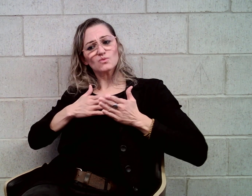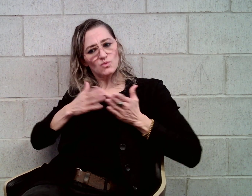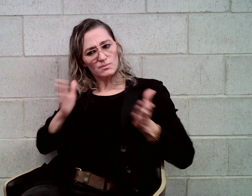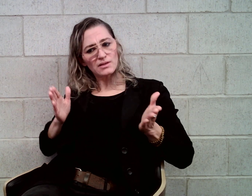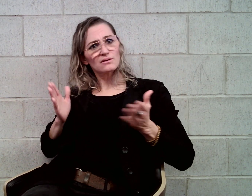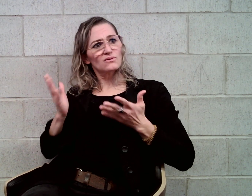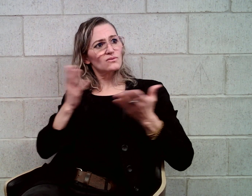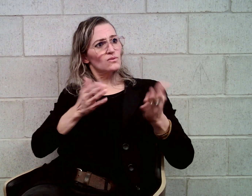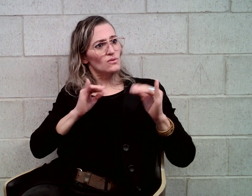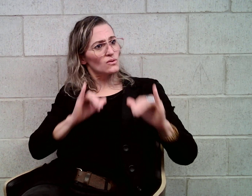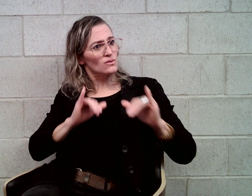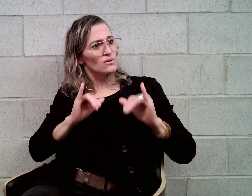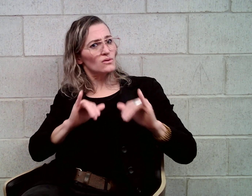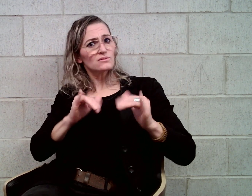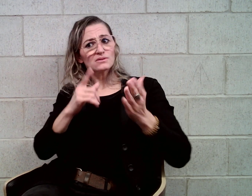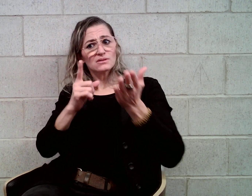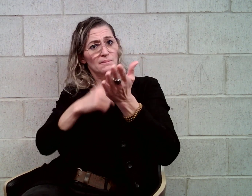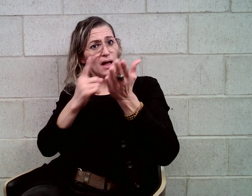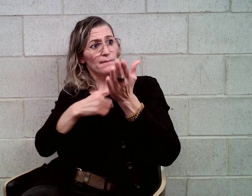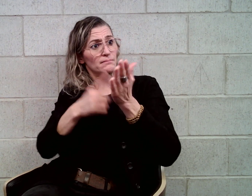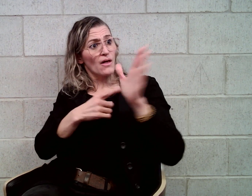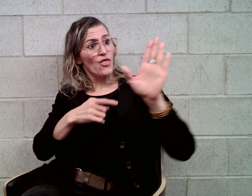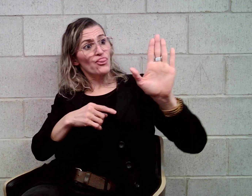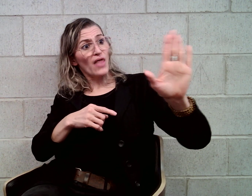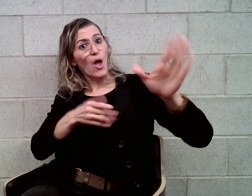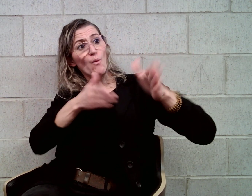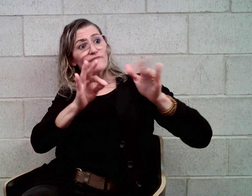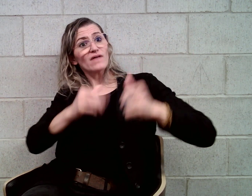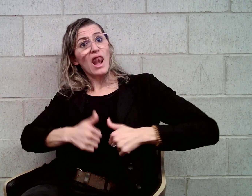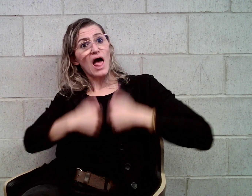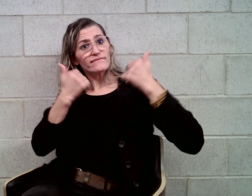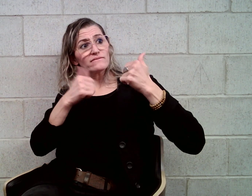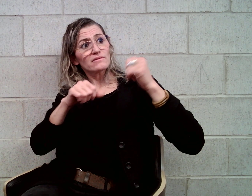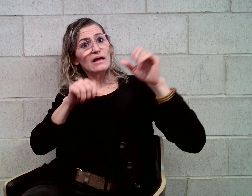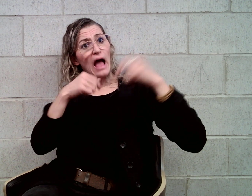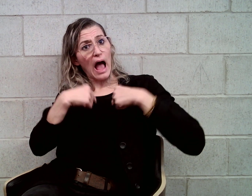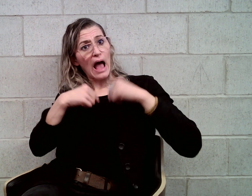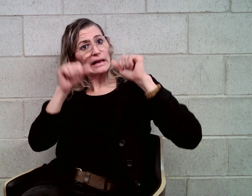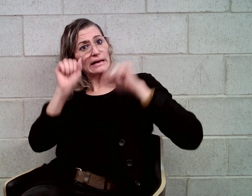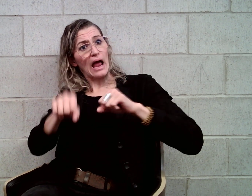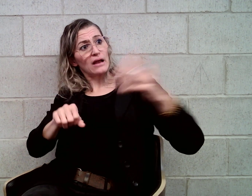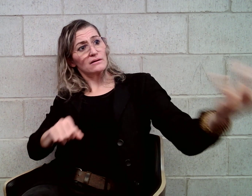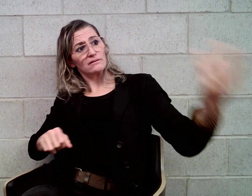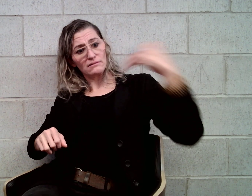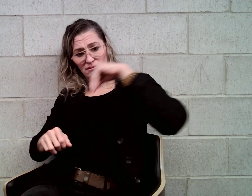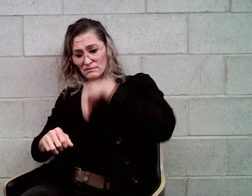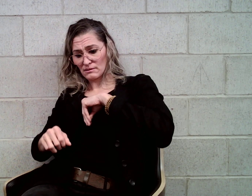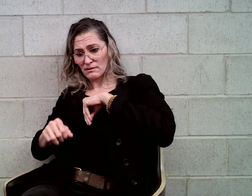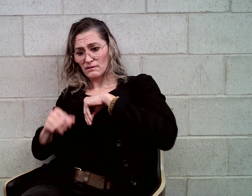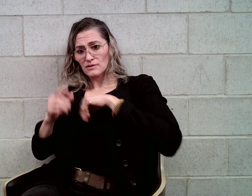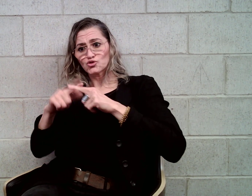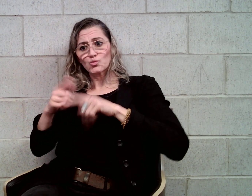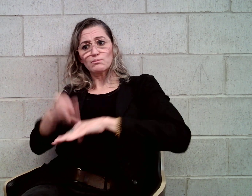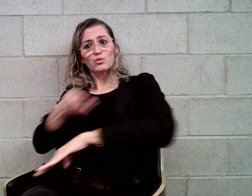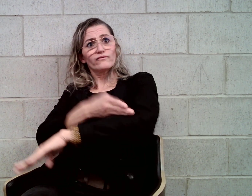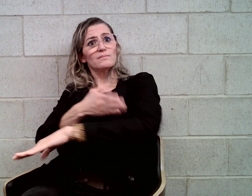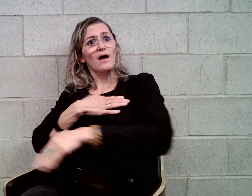be reminded to make space for other ways of seeing things. And what we